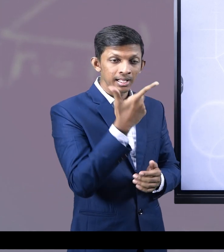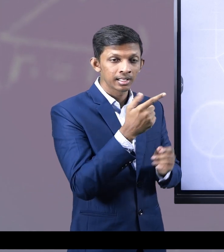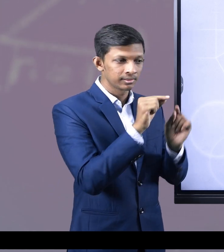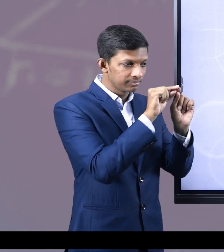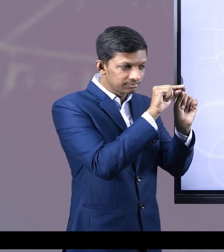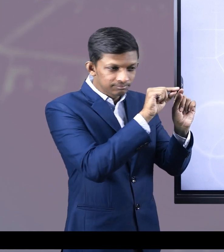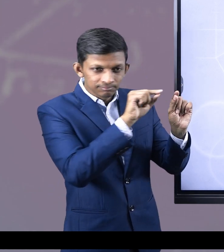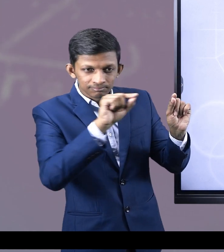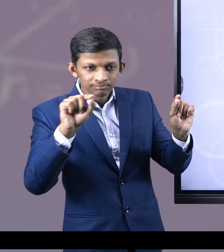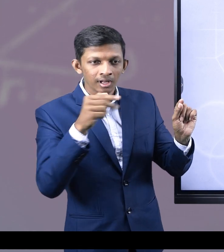line,